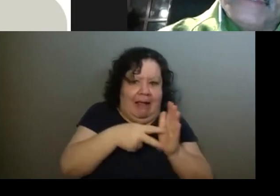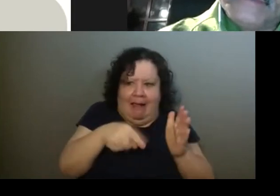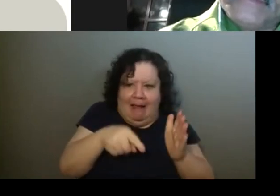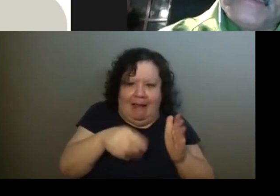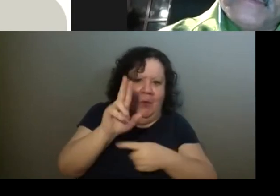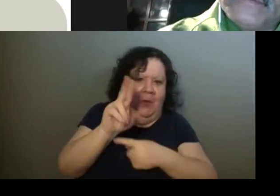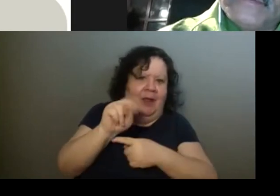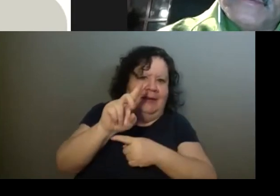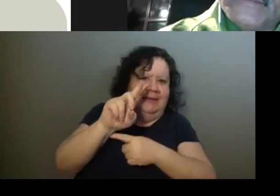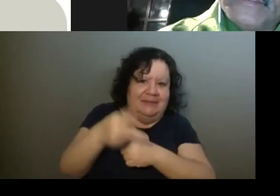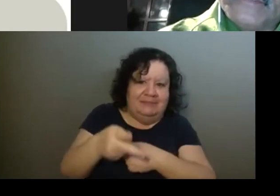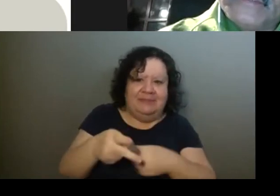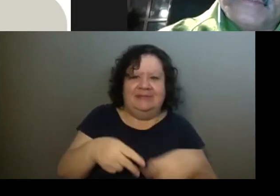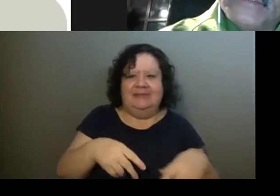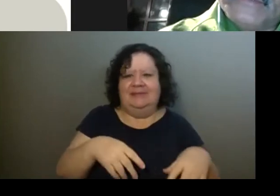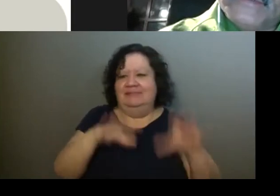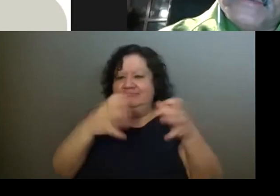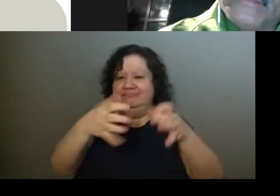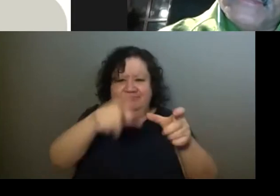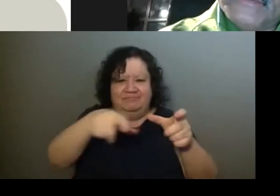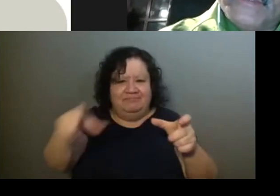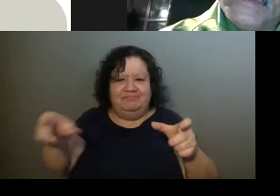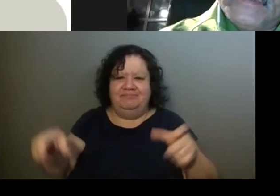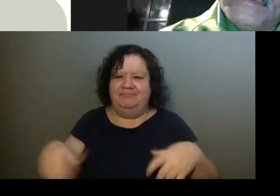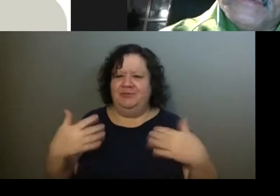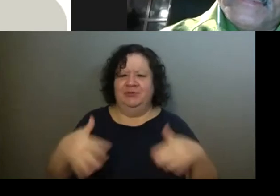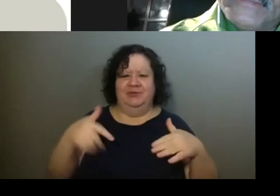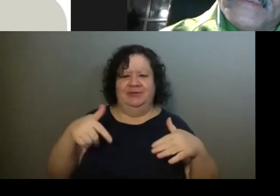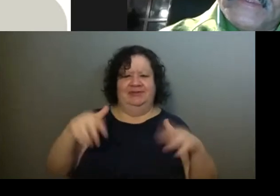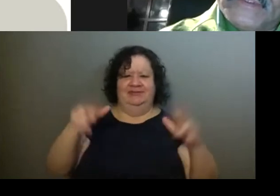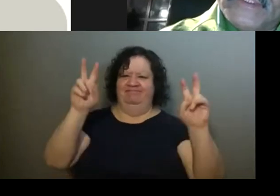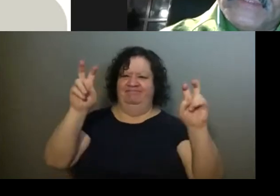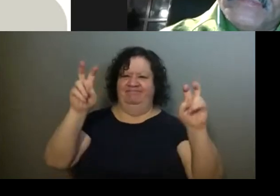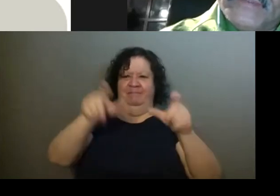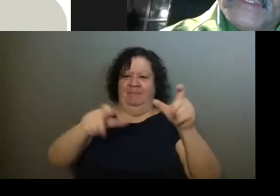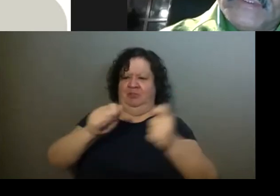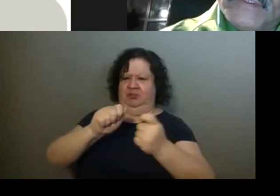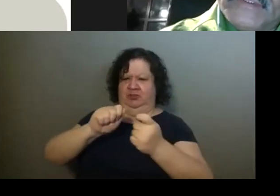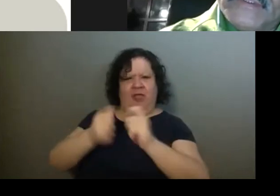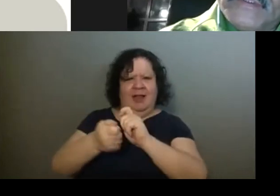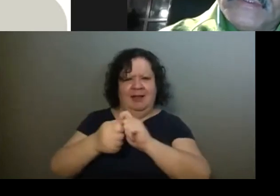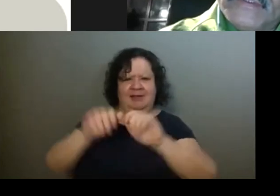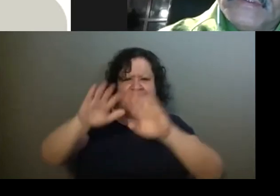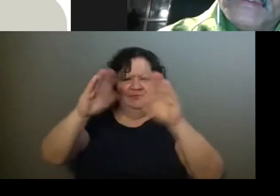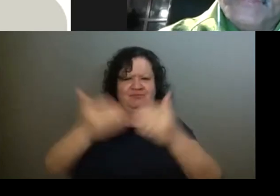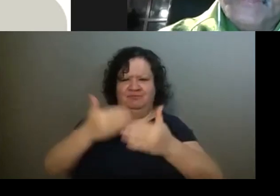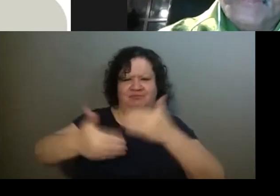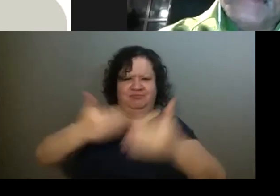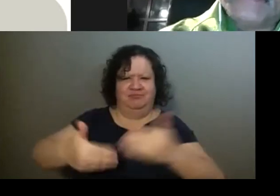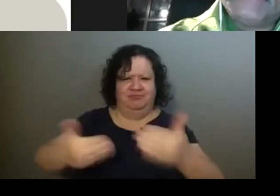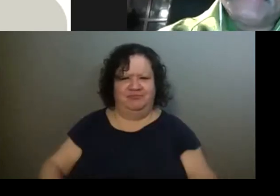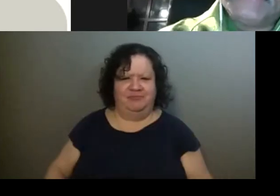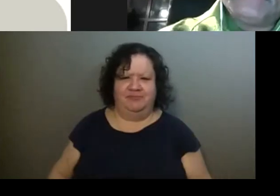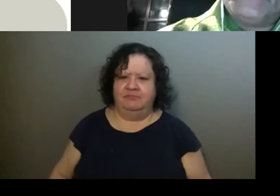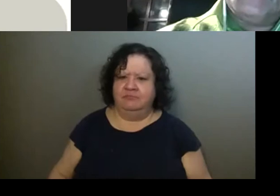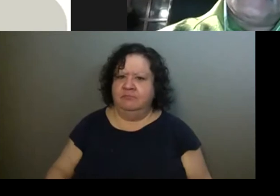Changemakers in Action, Cutting Edge Technology for Disability Inclusive, Early Warning, and